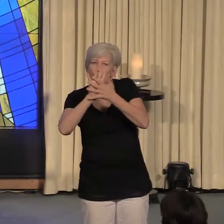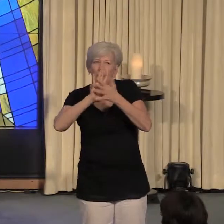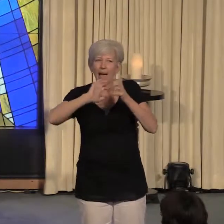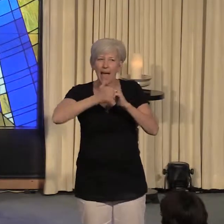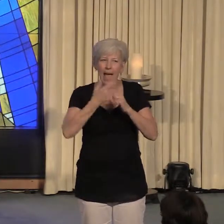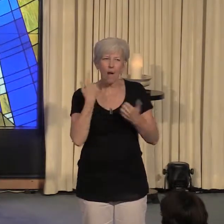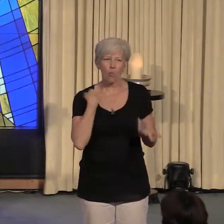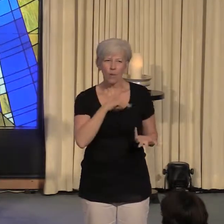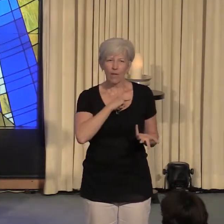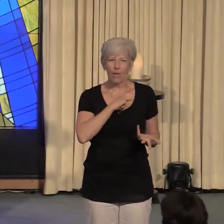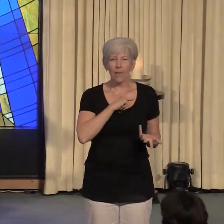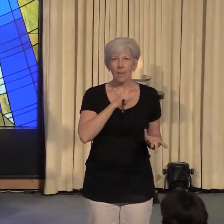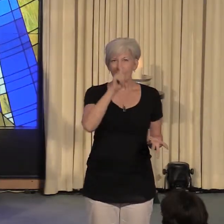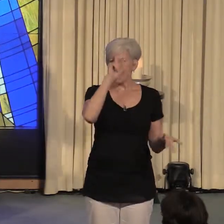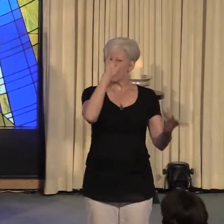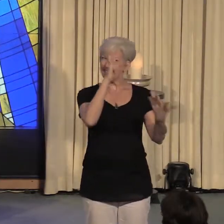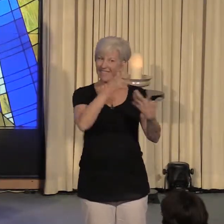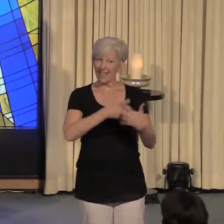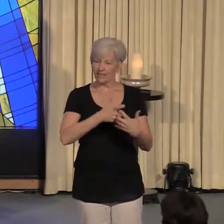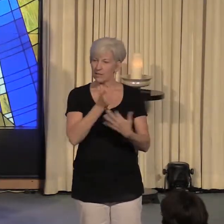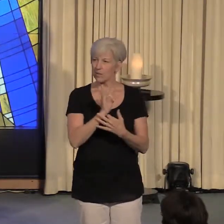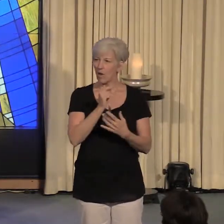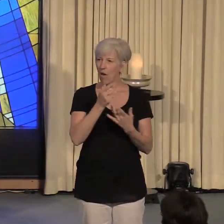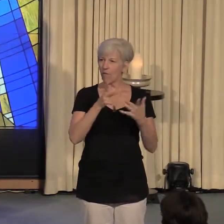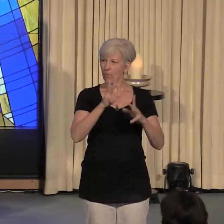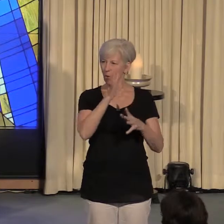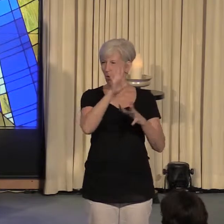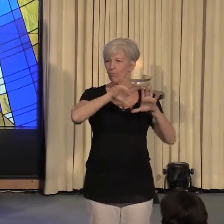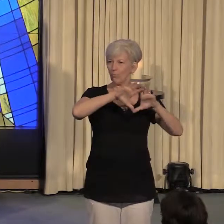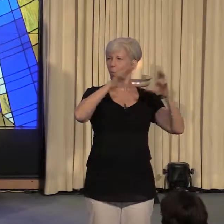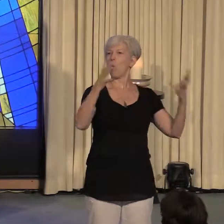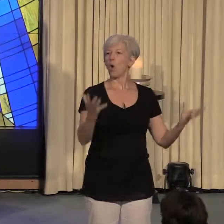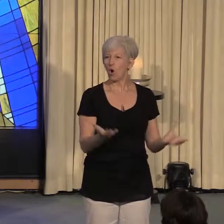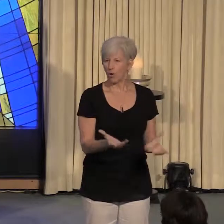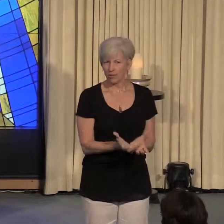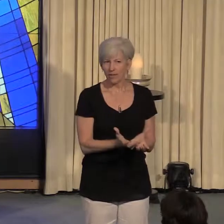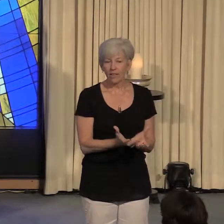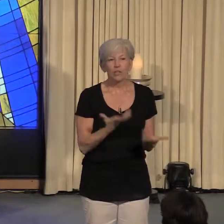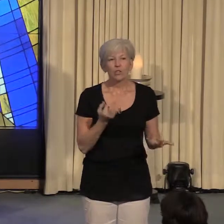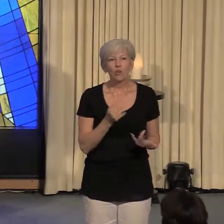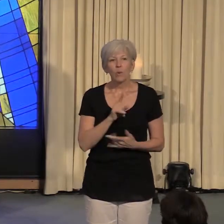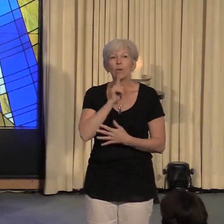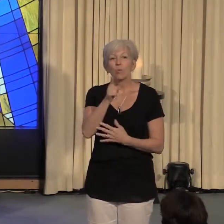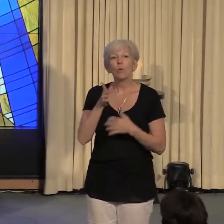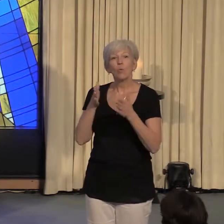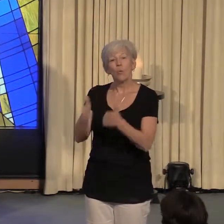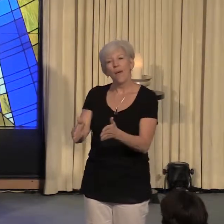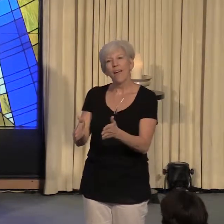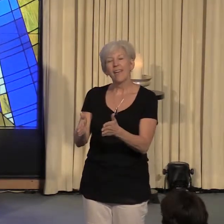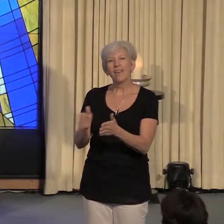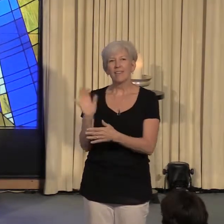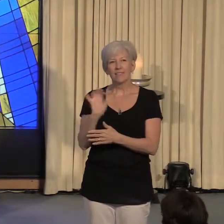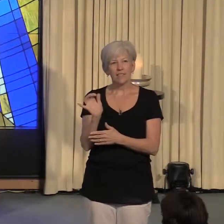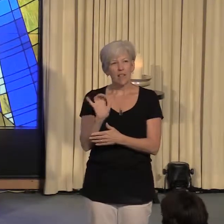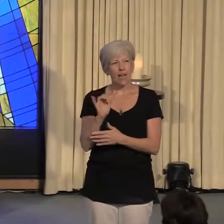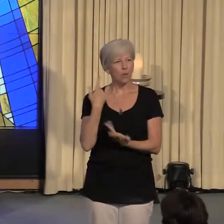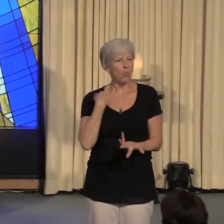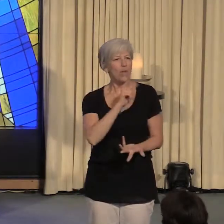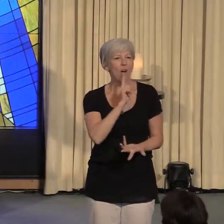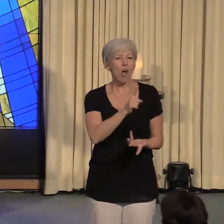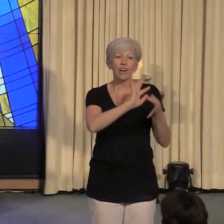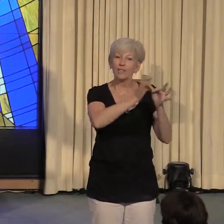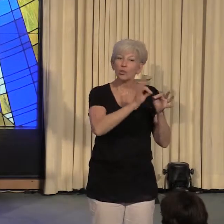sense of the world. So in a very real way, it is as if we are